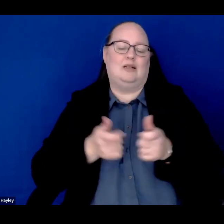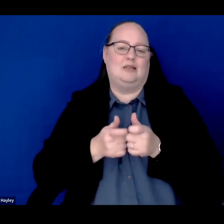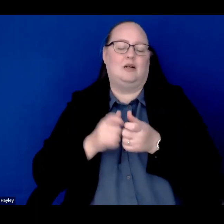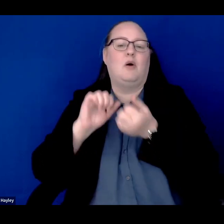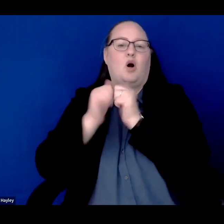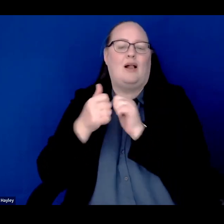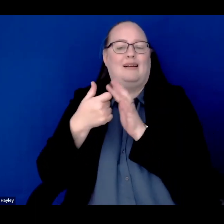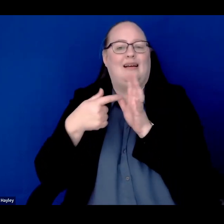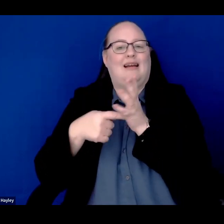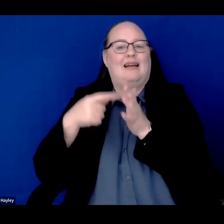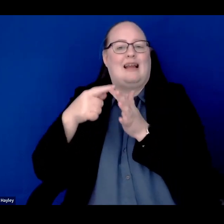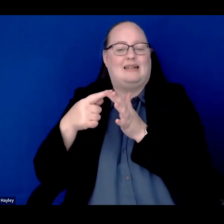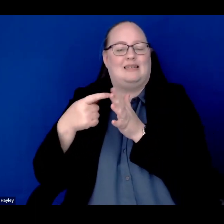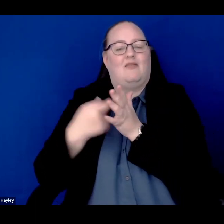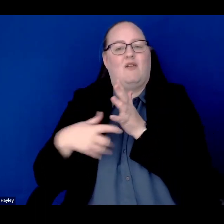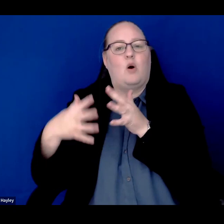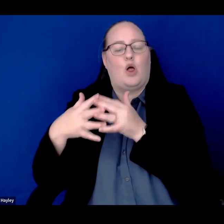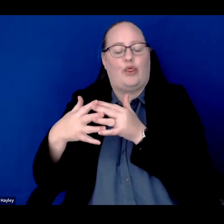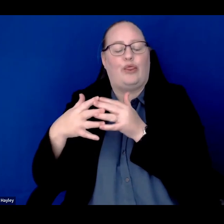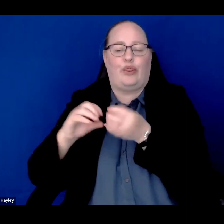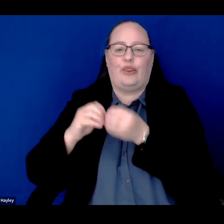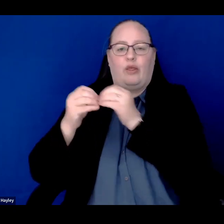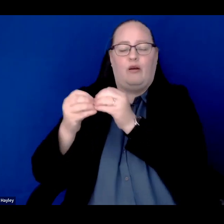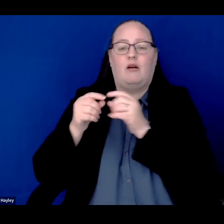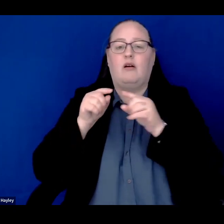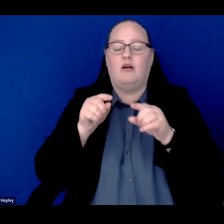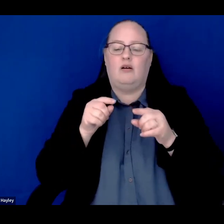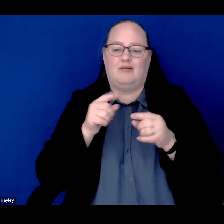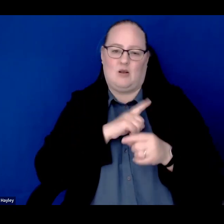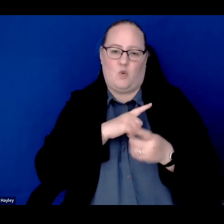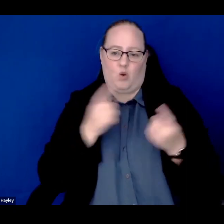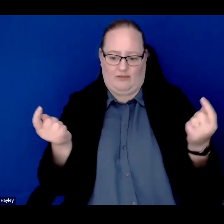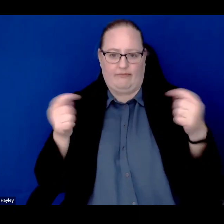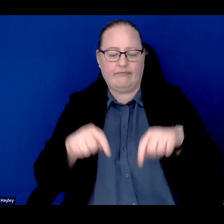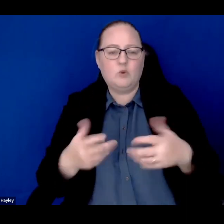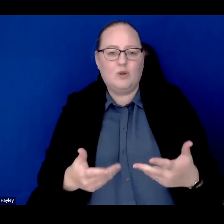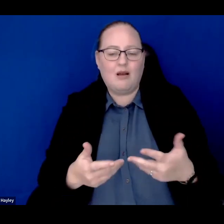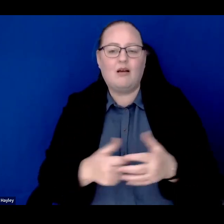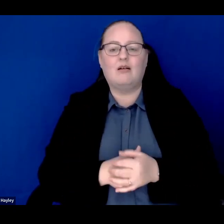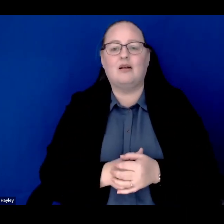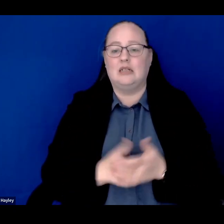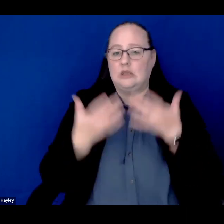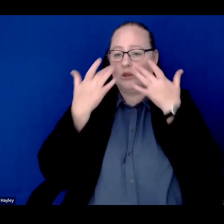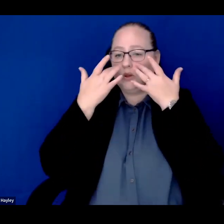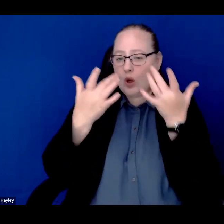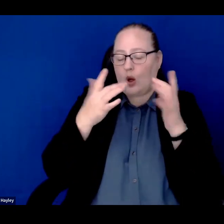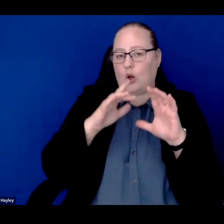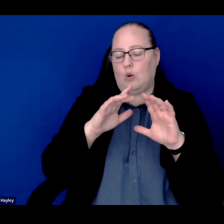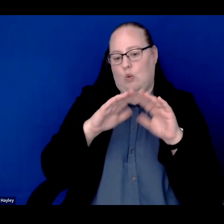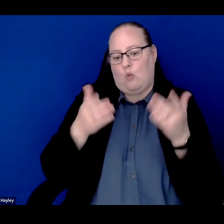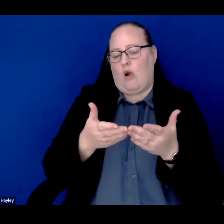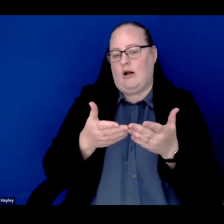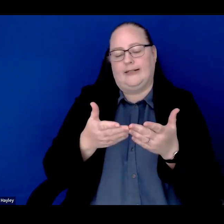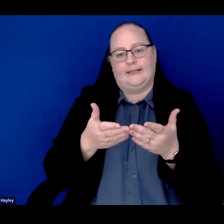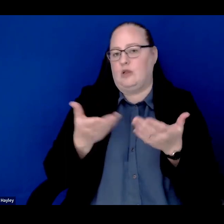Rayworth, which is the reason why we have all been brought together here on this day, which shows a world dangerously out of balance. So where billions of people